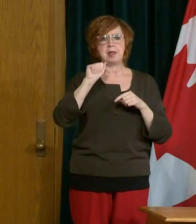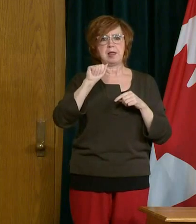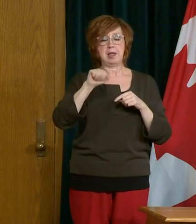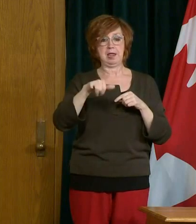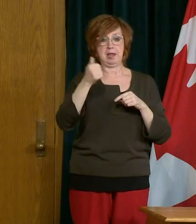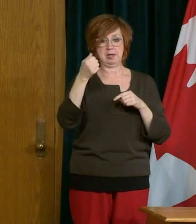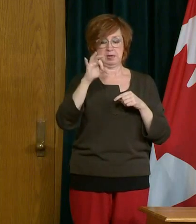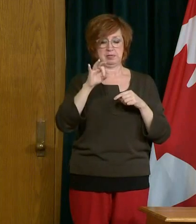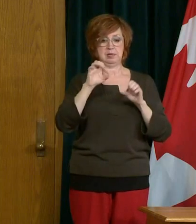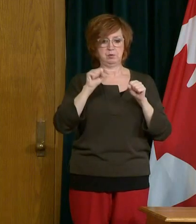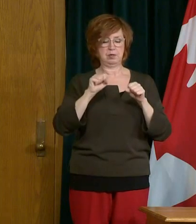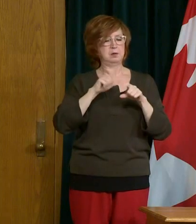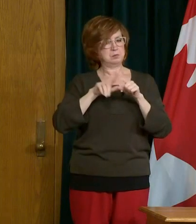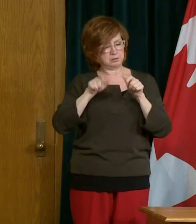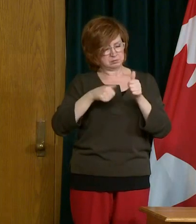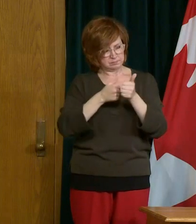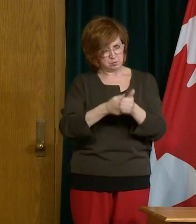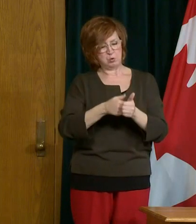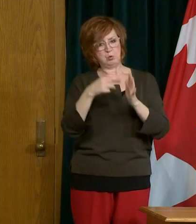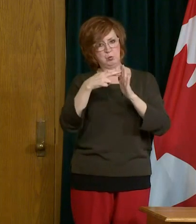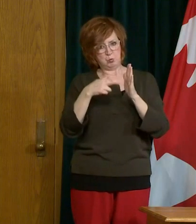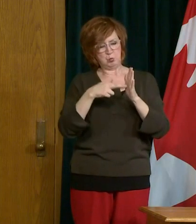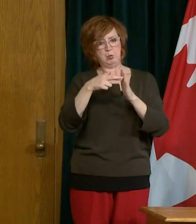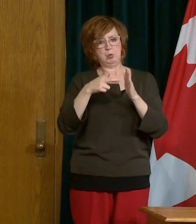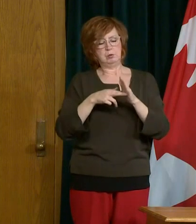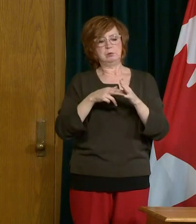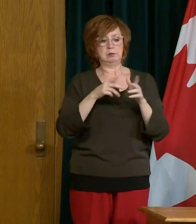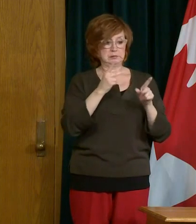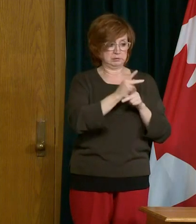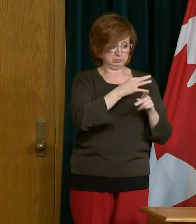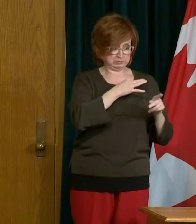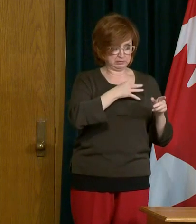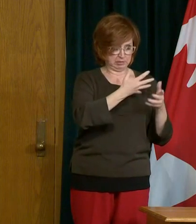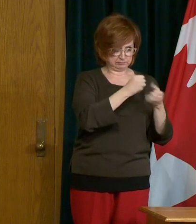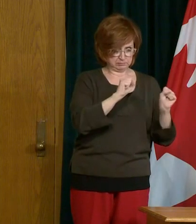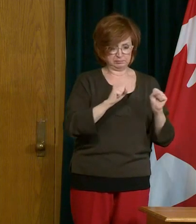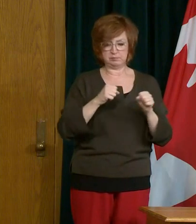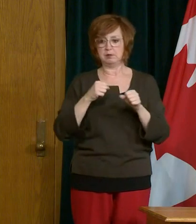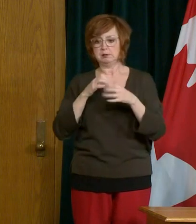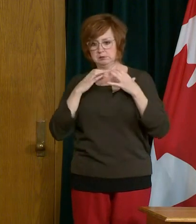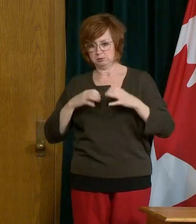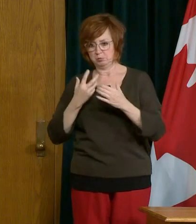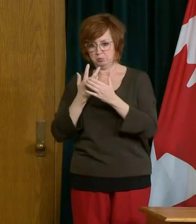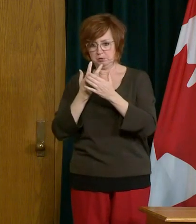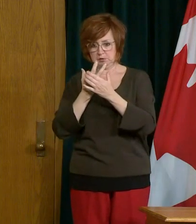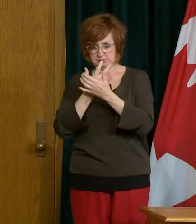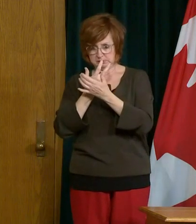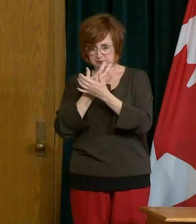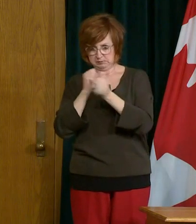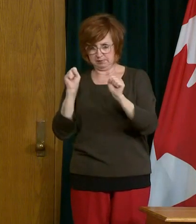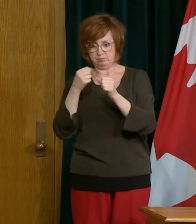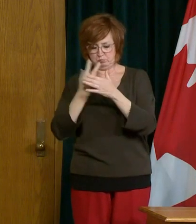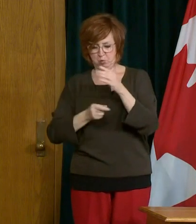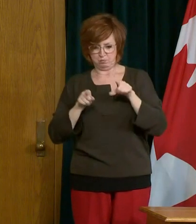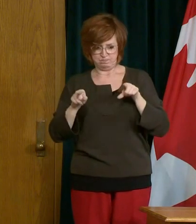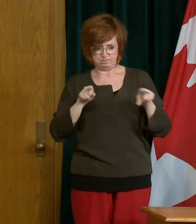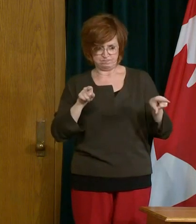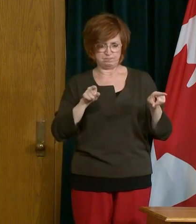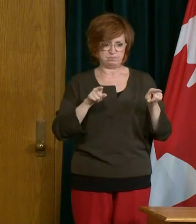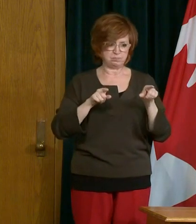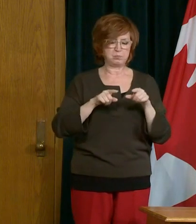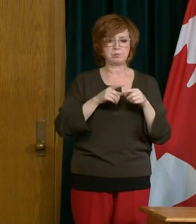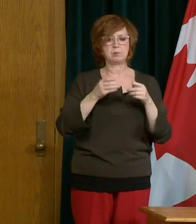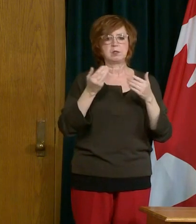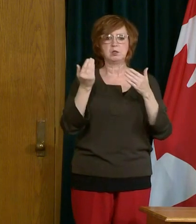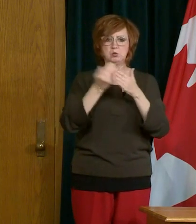as well as their customers safe. All of the protocols and guidelines for these and other businesses that are being